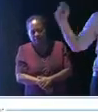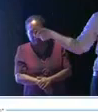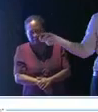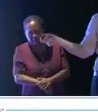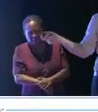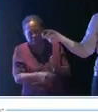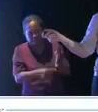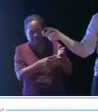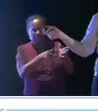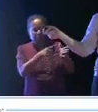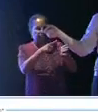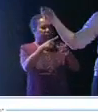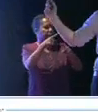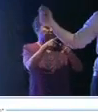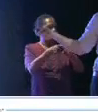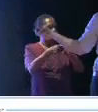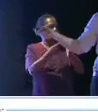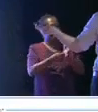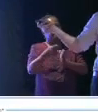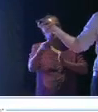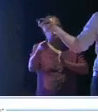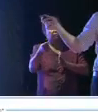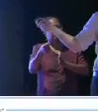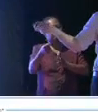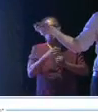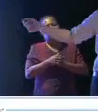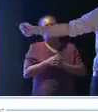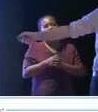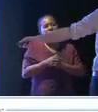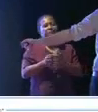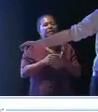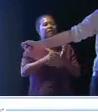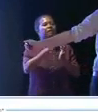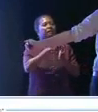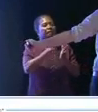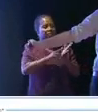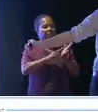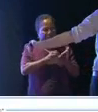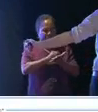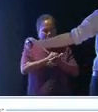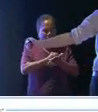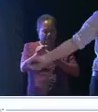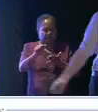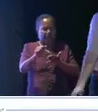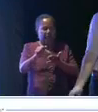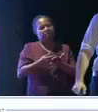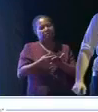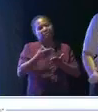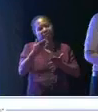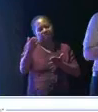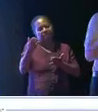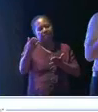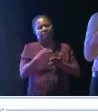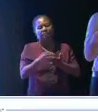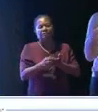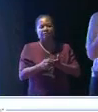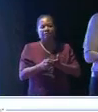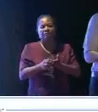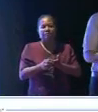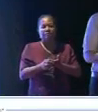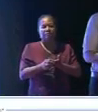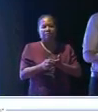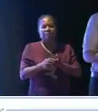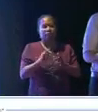Your taxpayer details. So all we need is your TIN. It'll fill out your taxpayer name automatically. Now, your